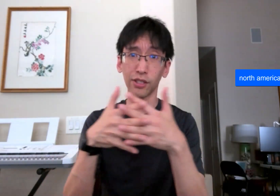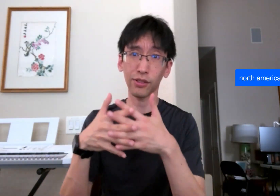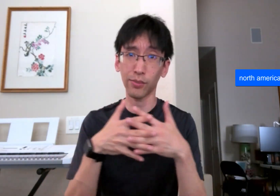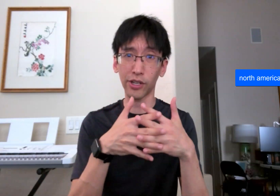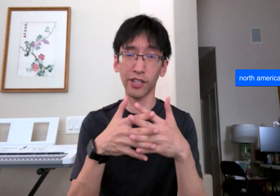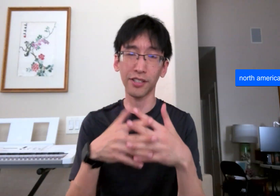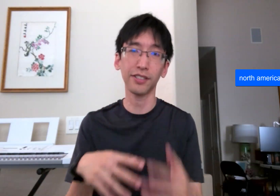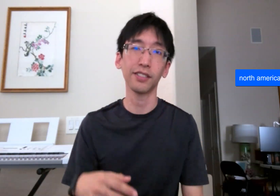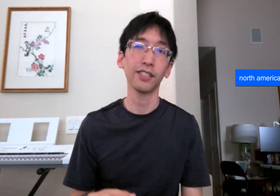North America,